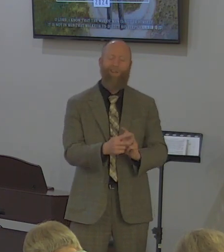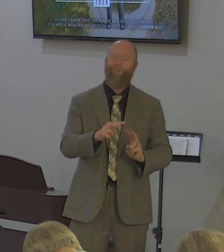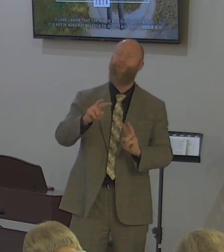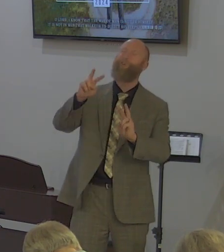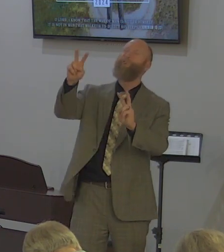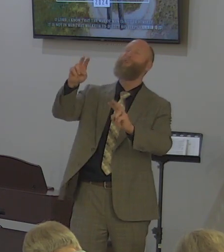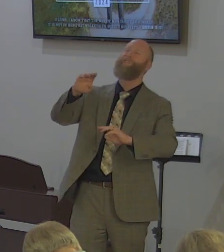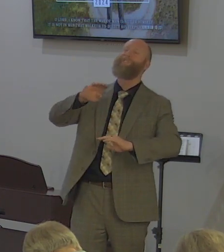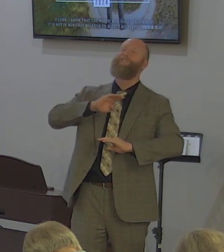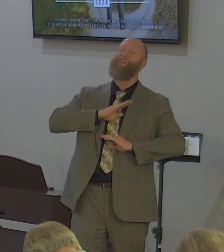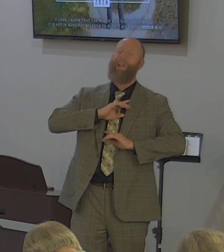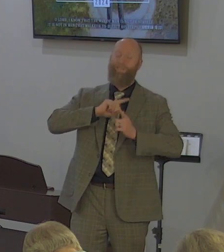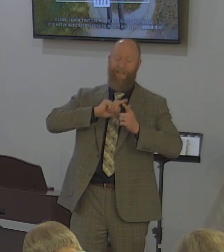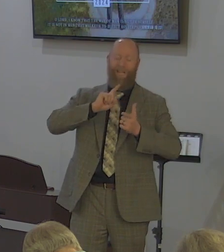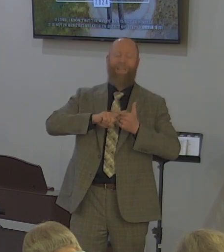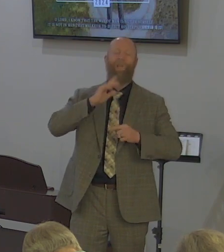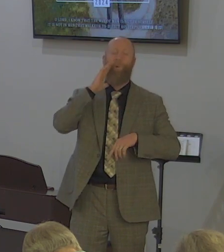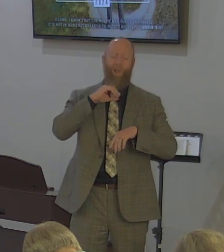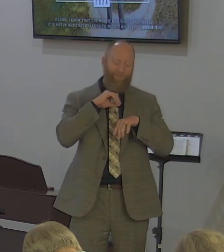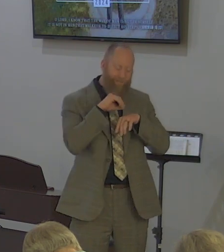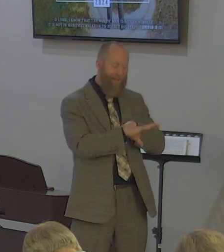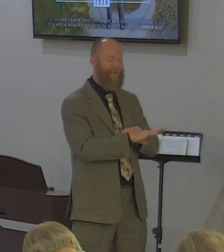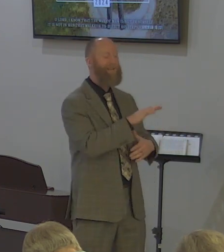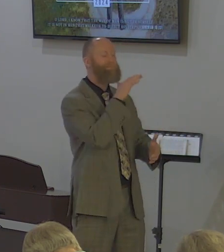and with their spouse.